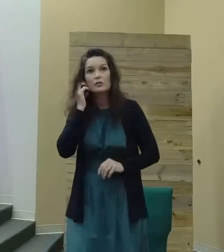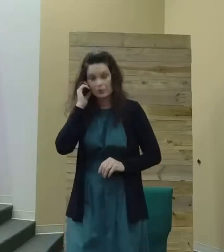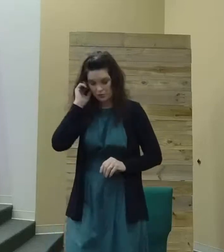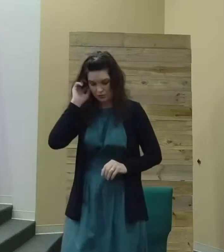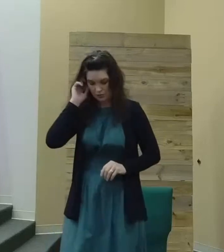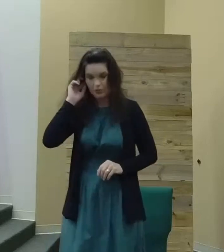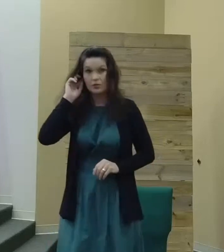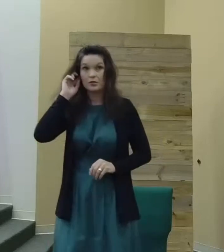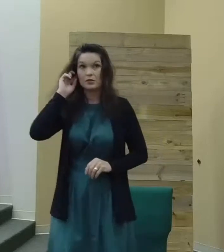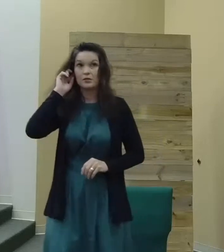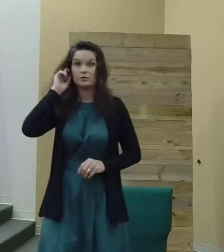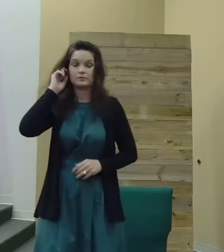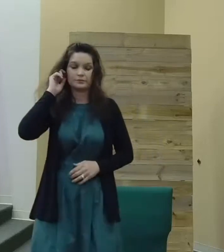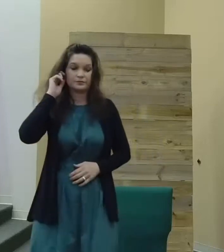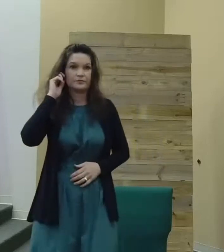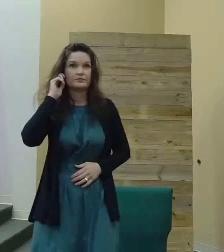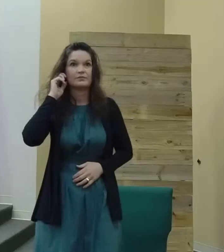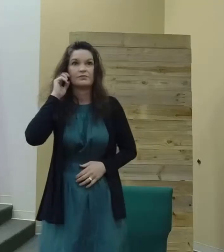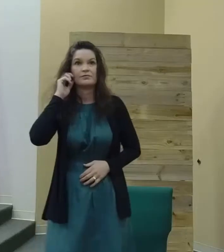song.